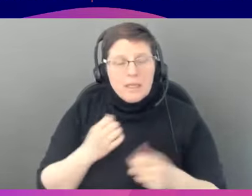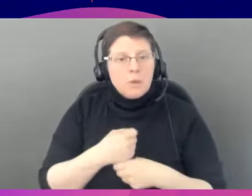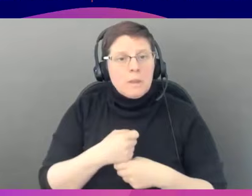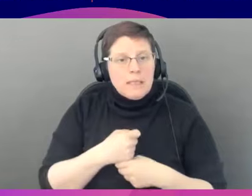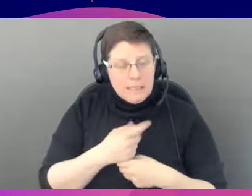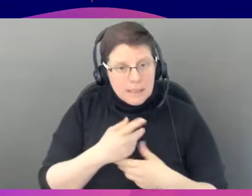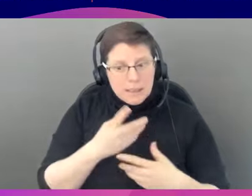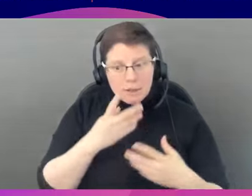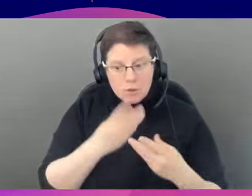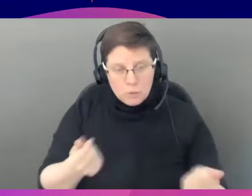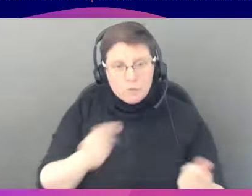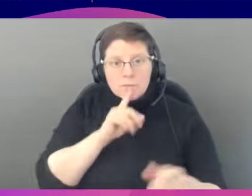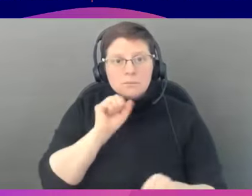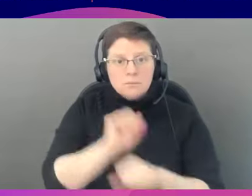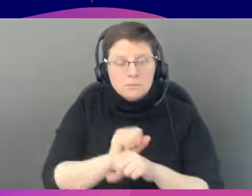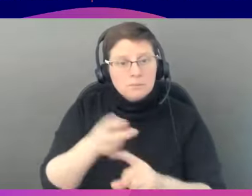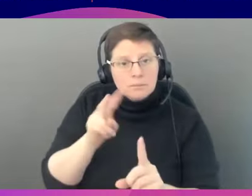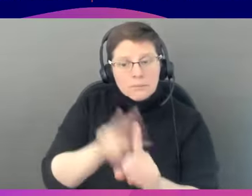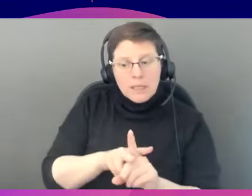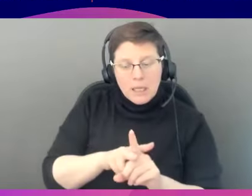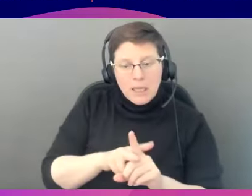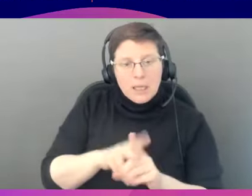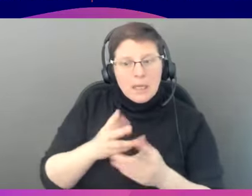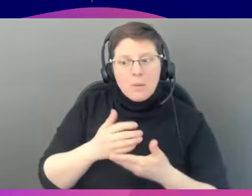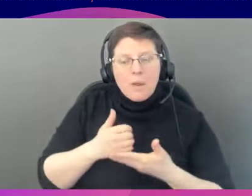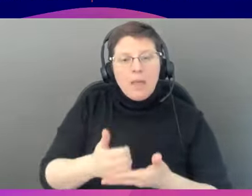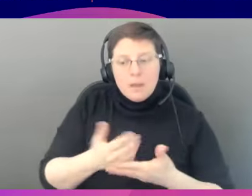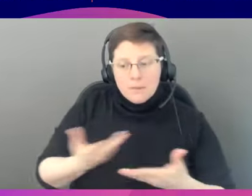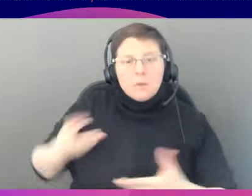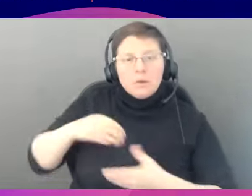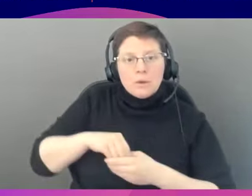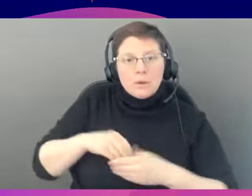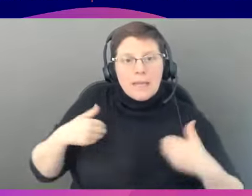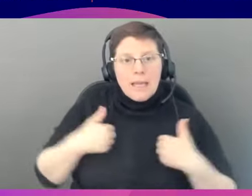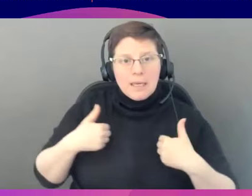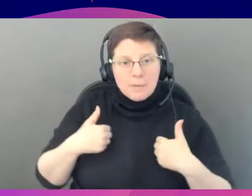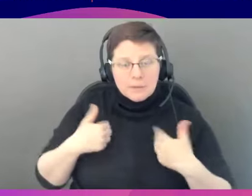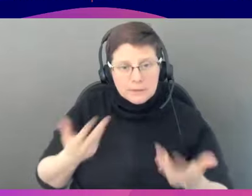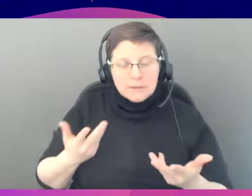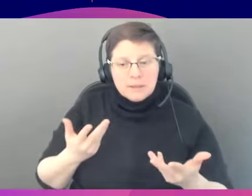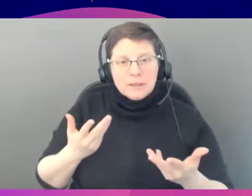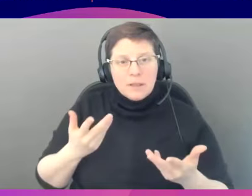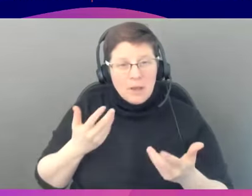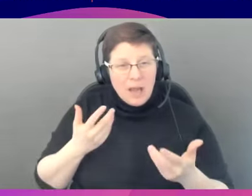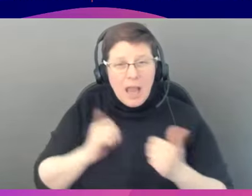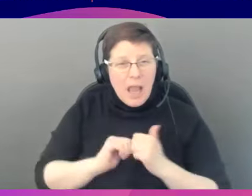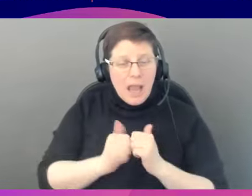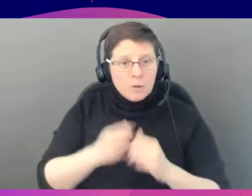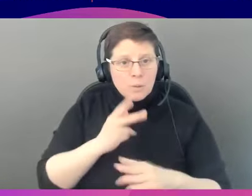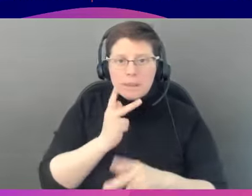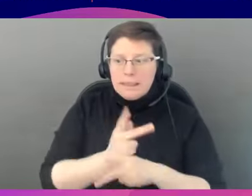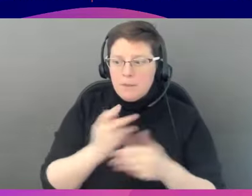that these survivors and their animals need, while we also mitigate the trauma of being separated from their animals and